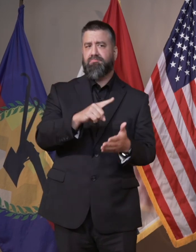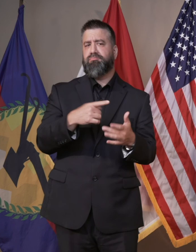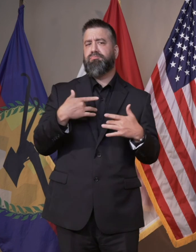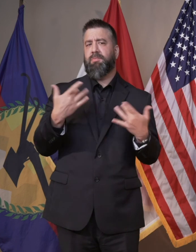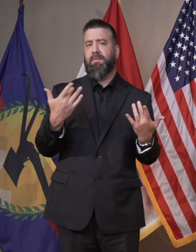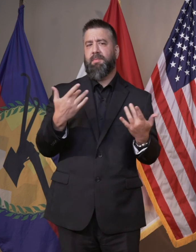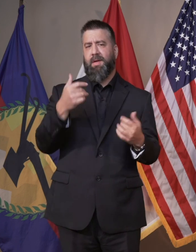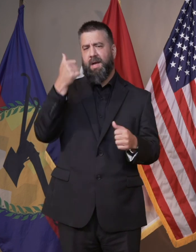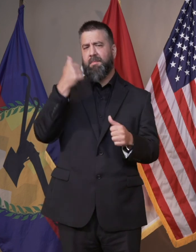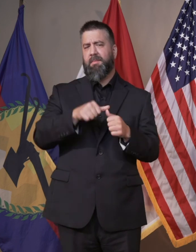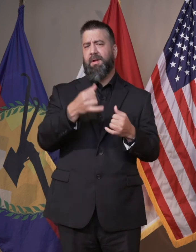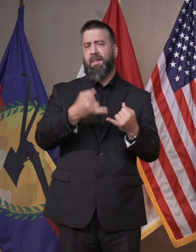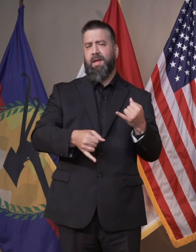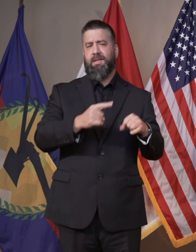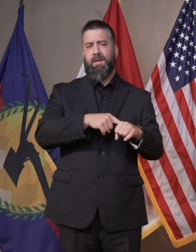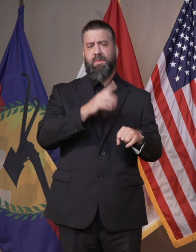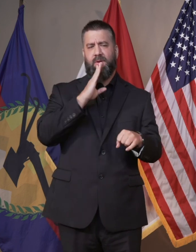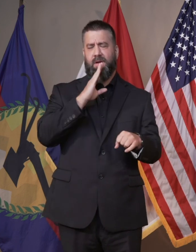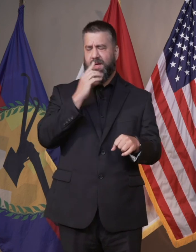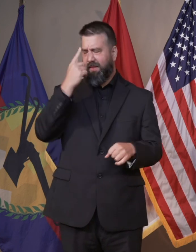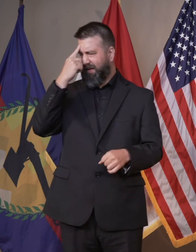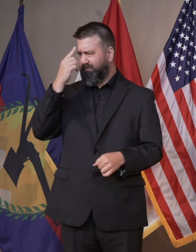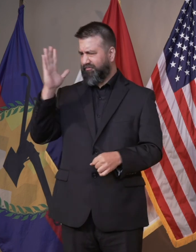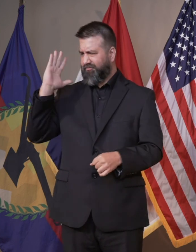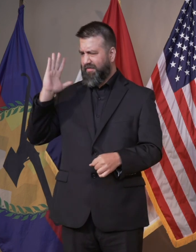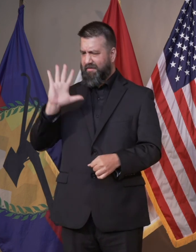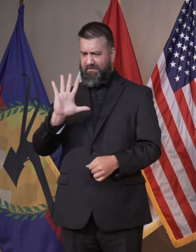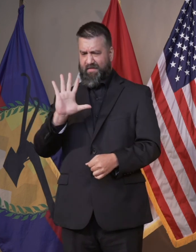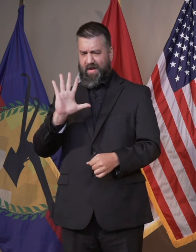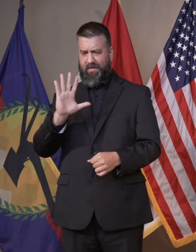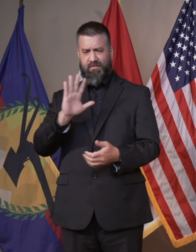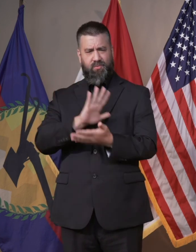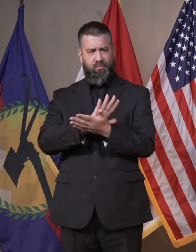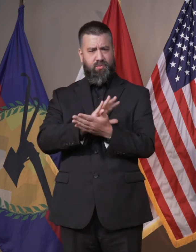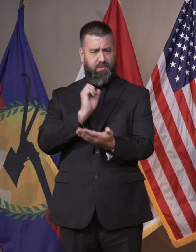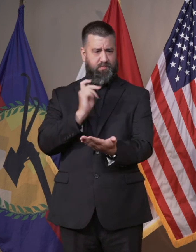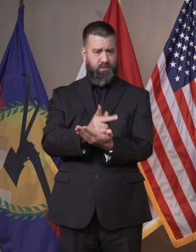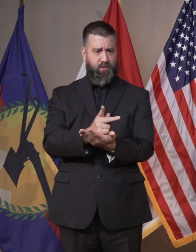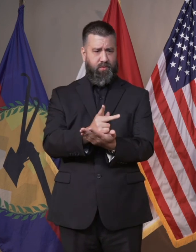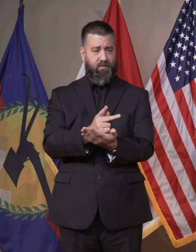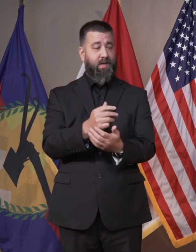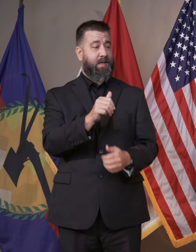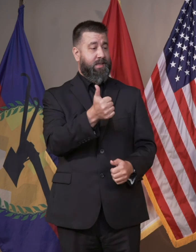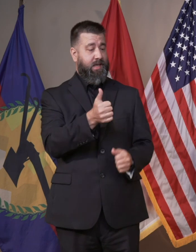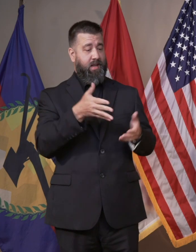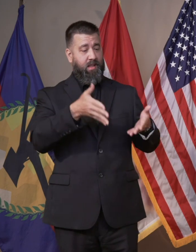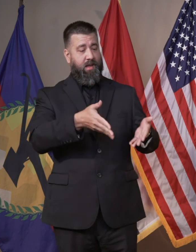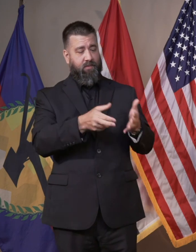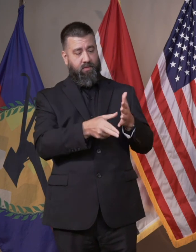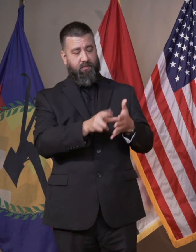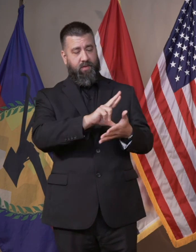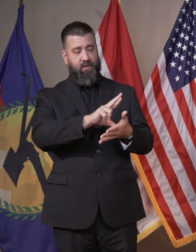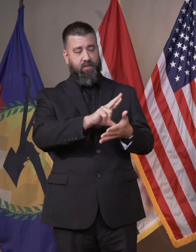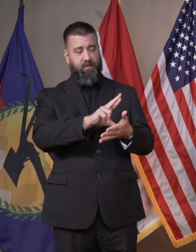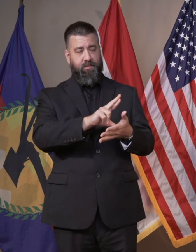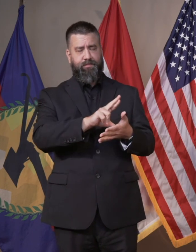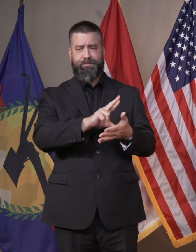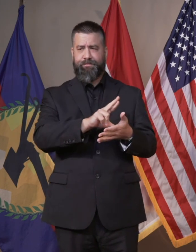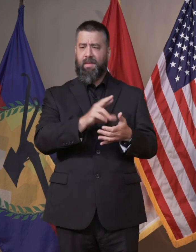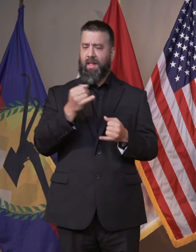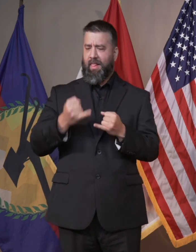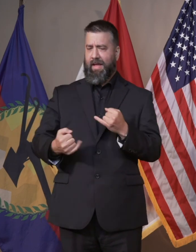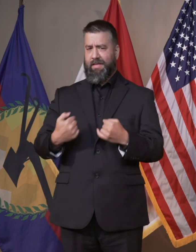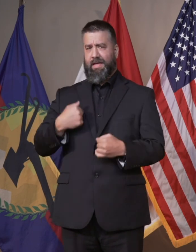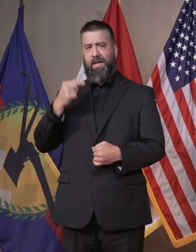we visited, there were 5 approved and 10 under review. Last I heard, there were at least a dozen or so that